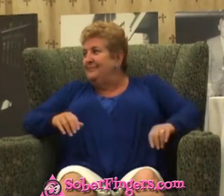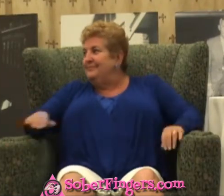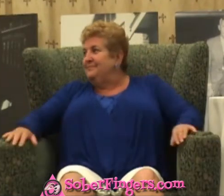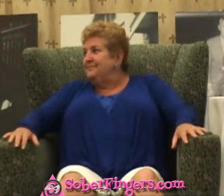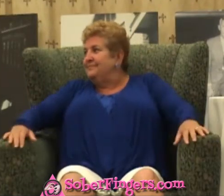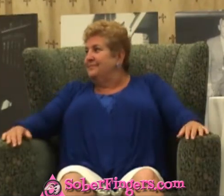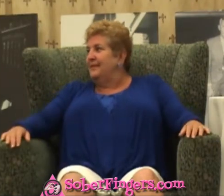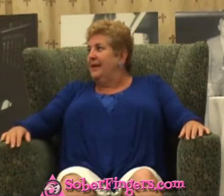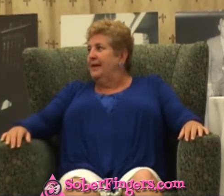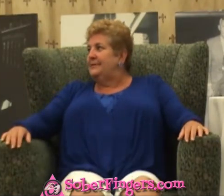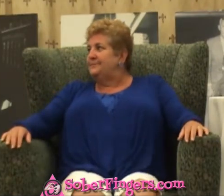And